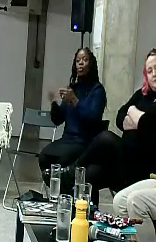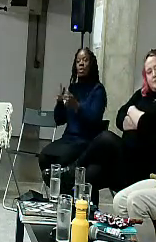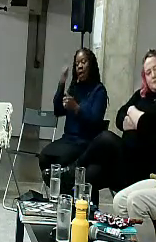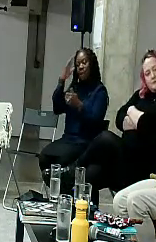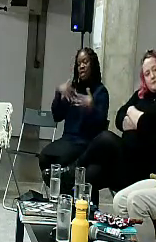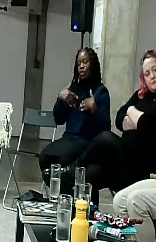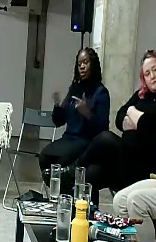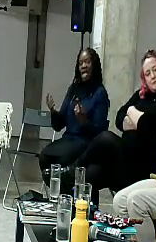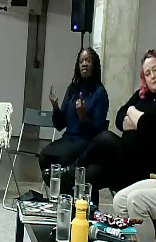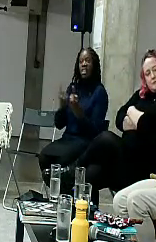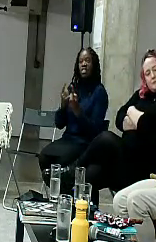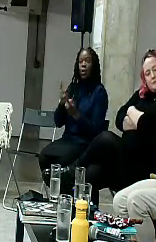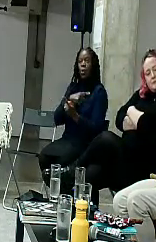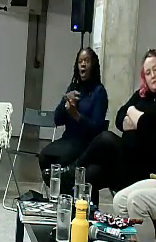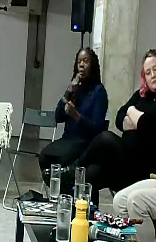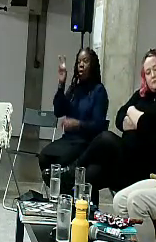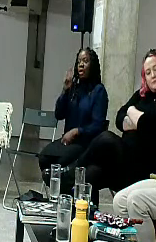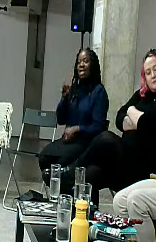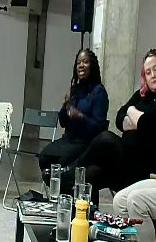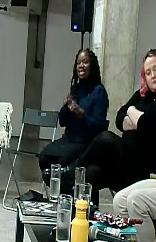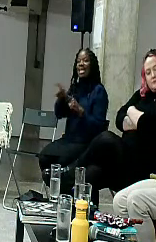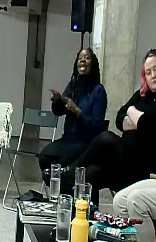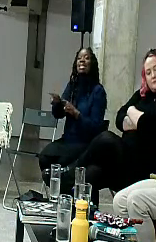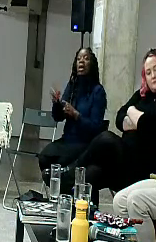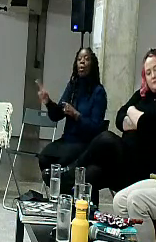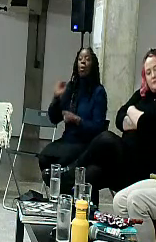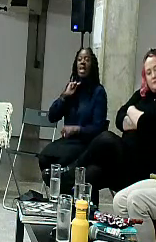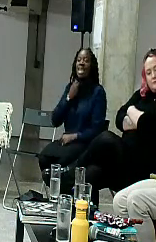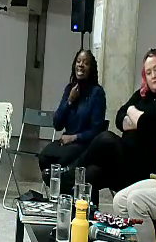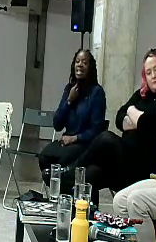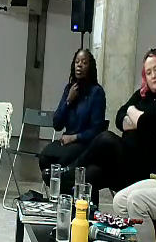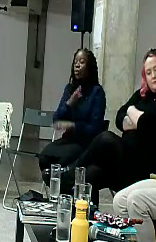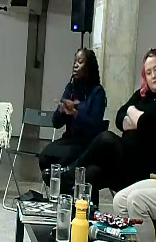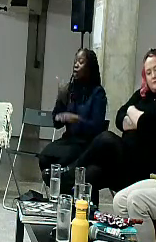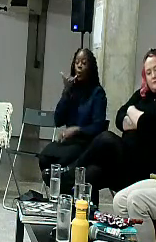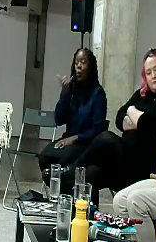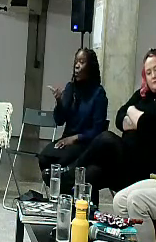They either taser you or kill you. Don't call them.